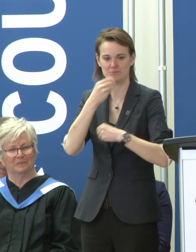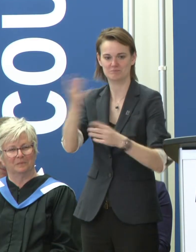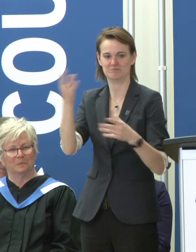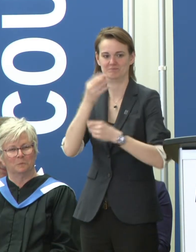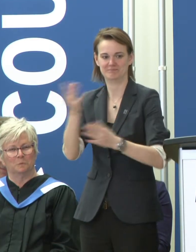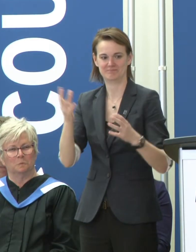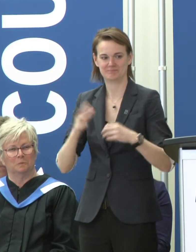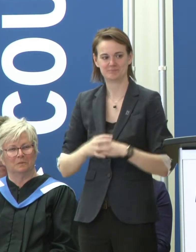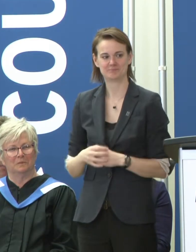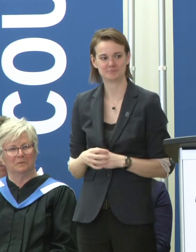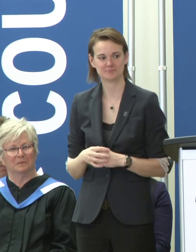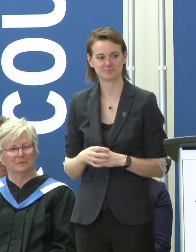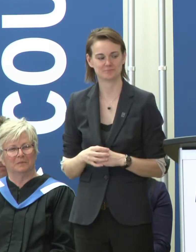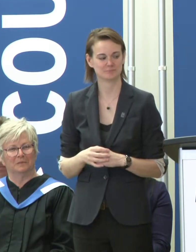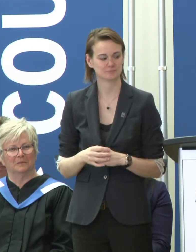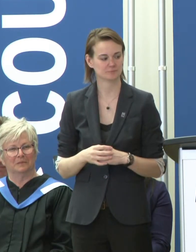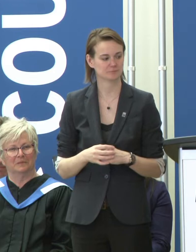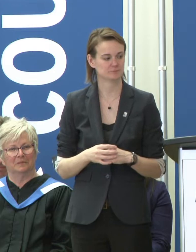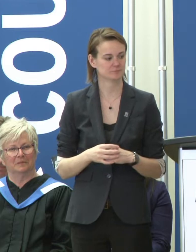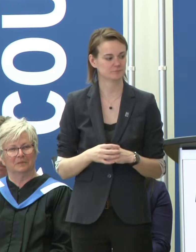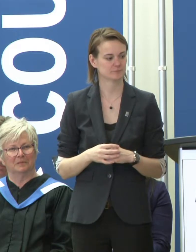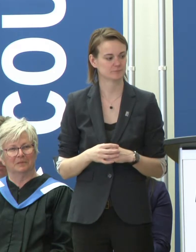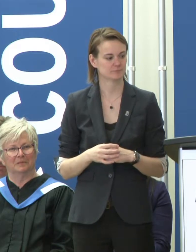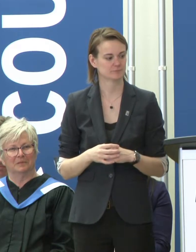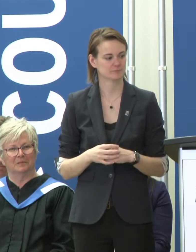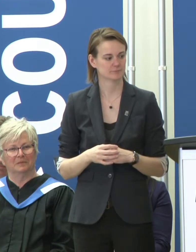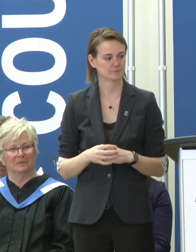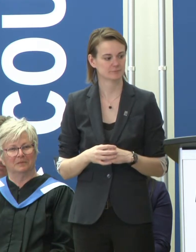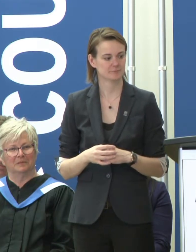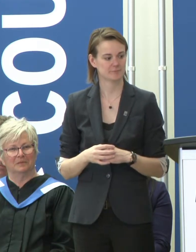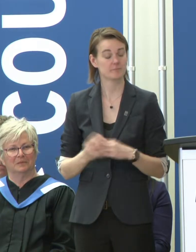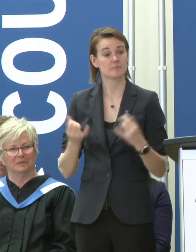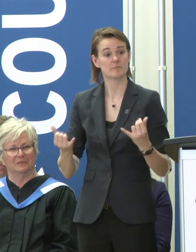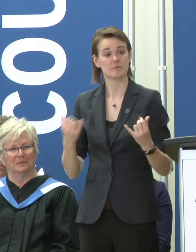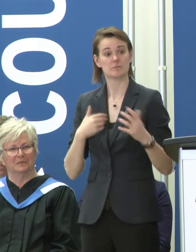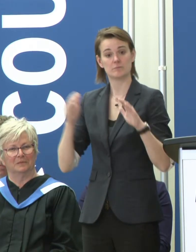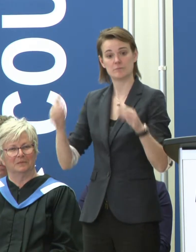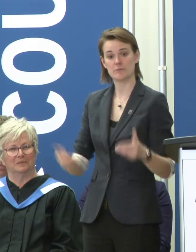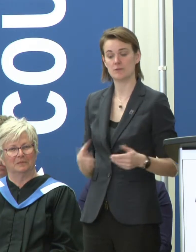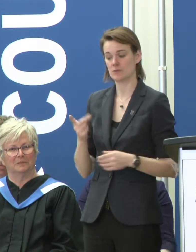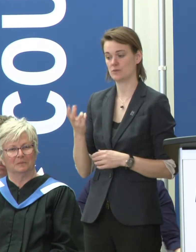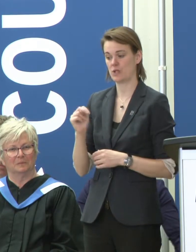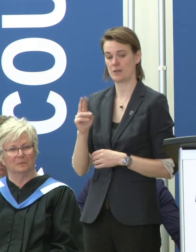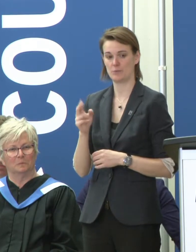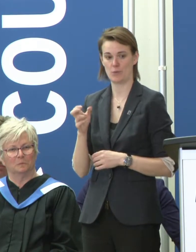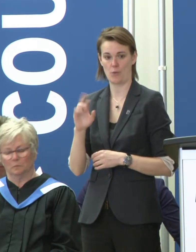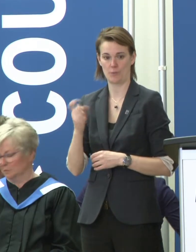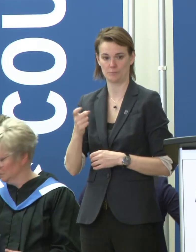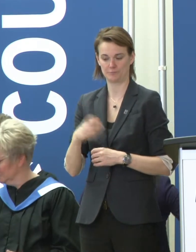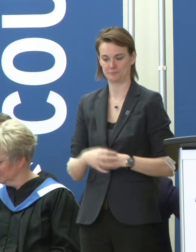media. Now, it's my pleasure to introduce our president, Don Bureau.